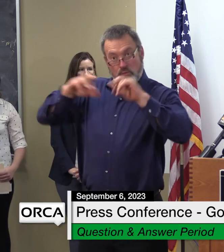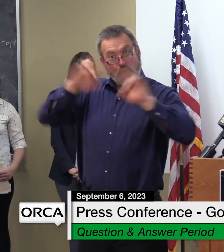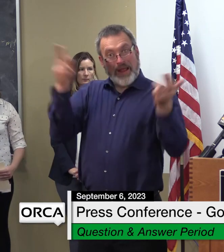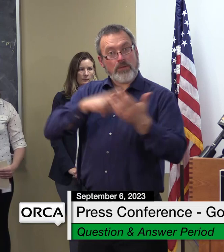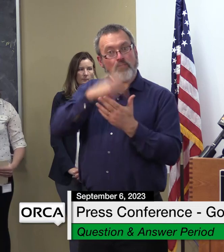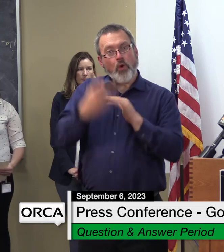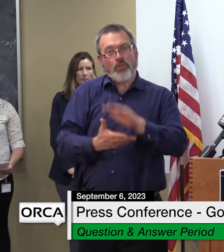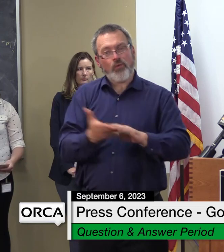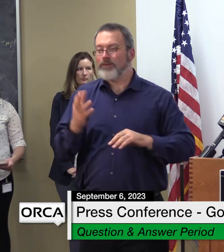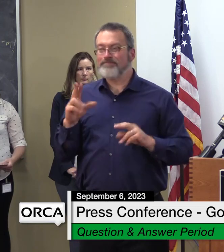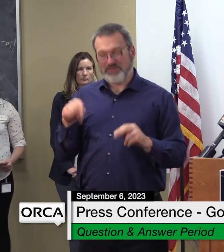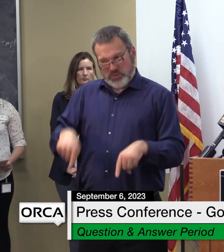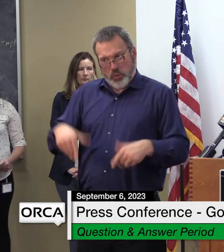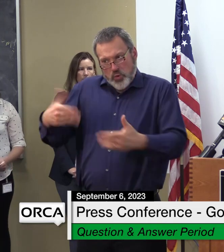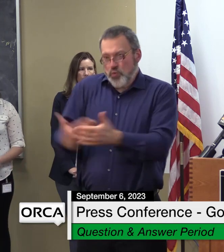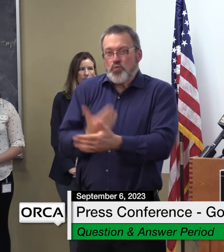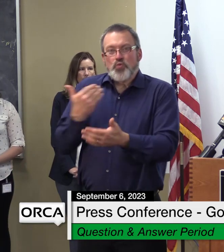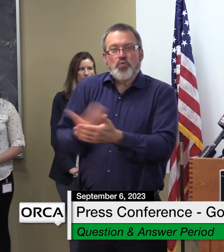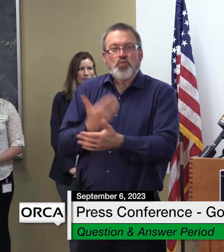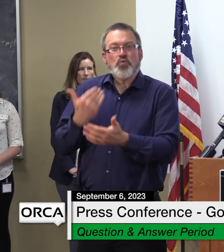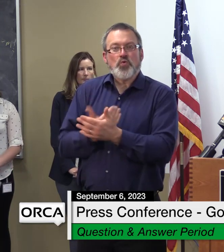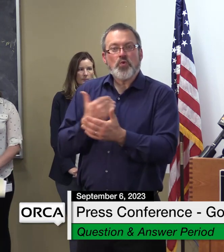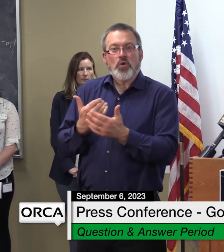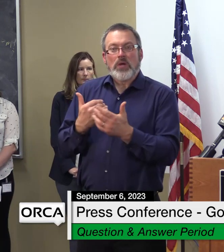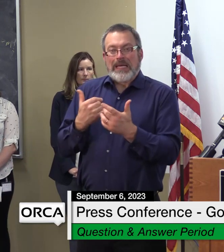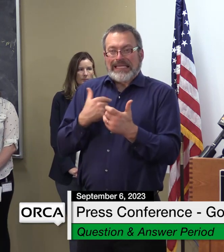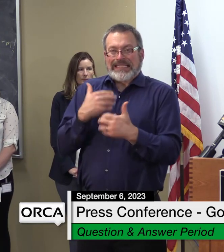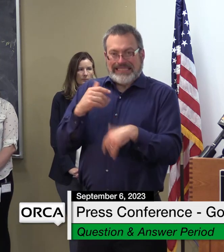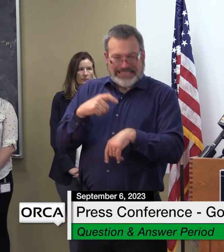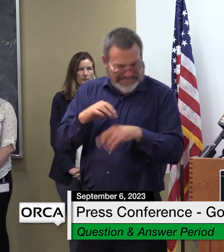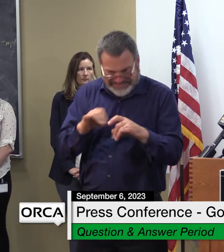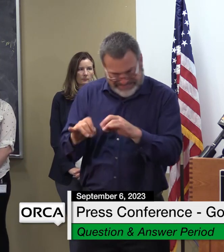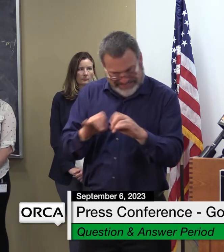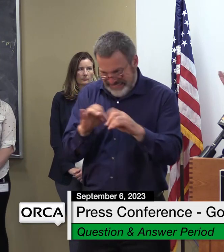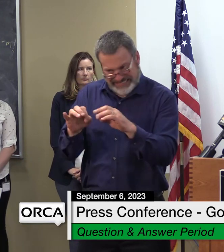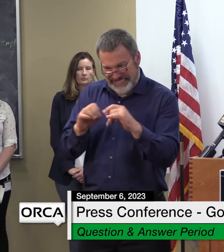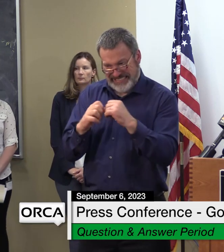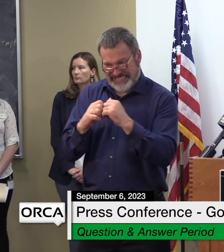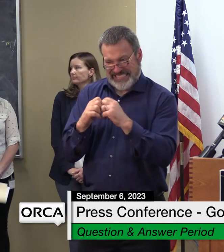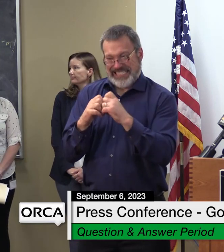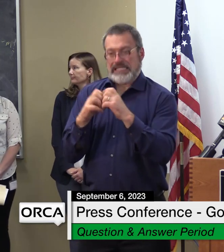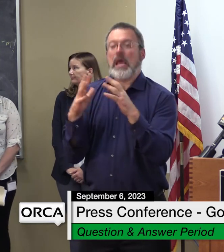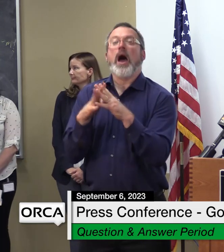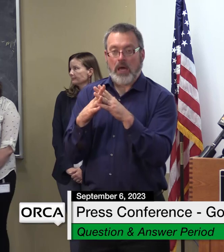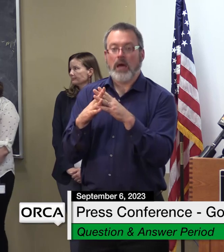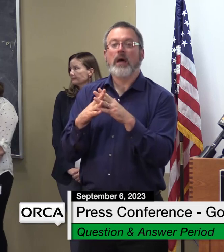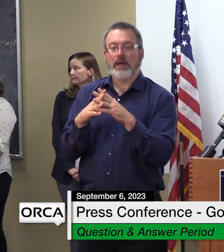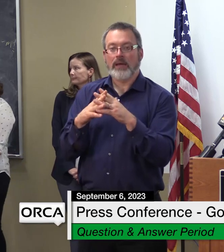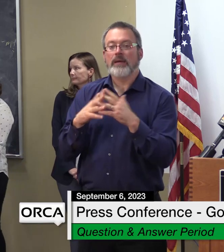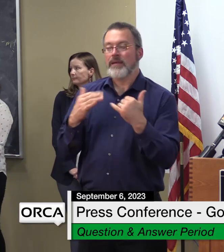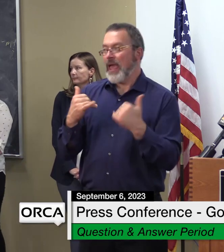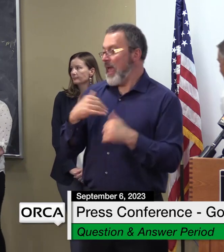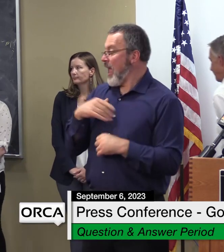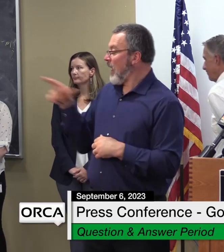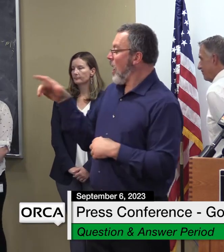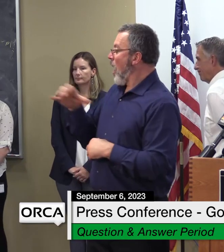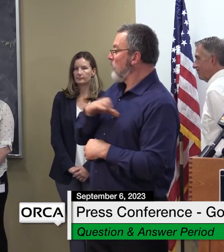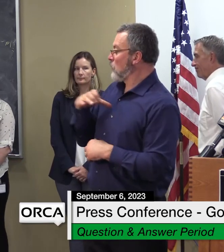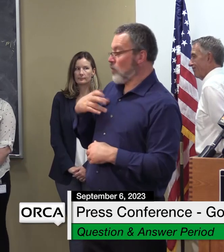program, and standing it up has been challenging at best. But Commissioner Harrington.